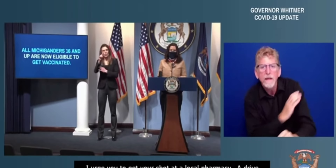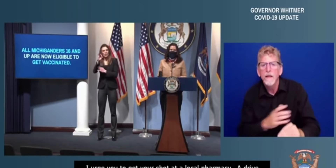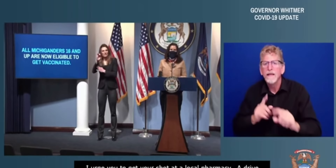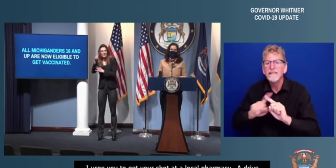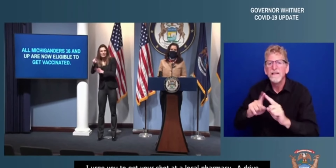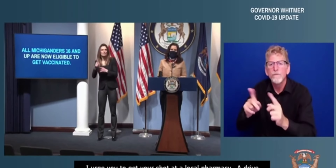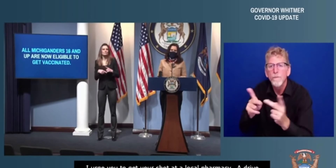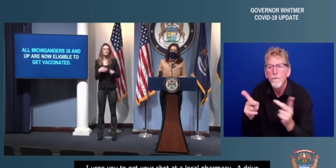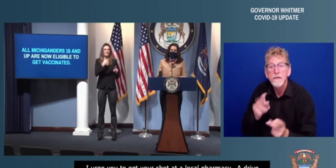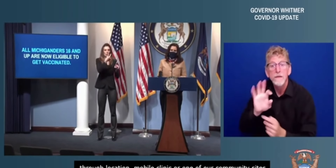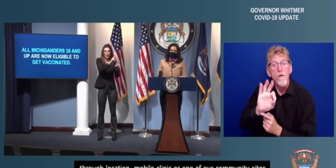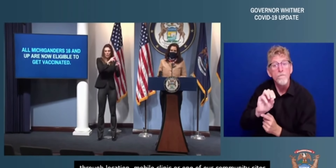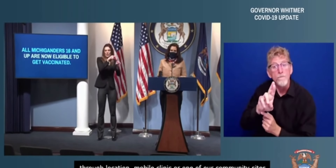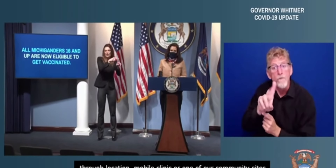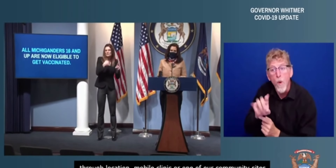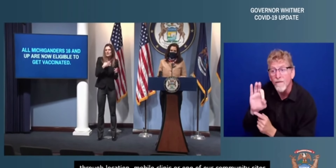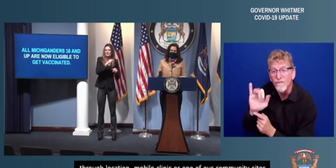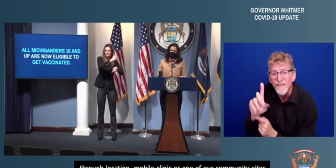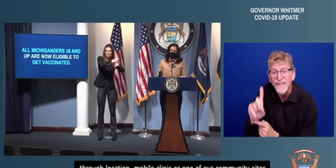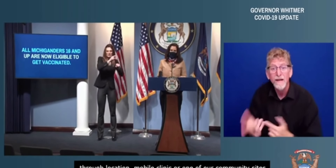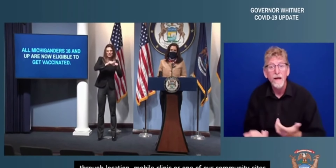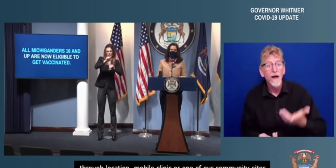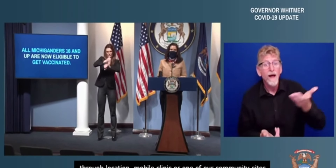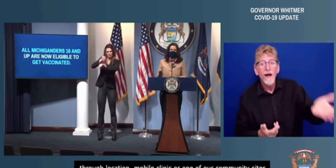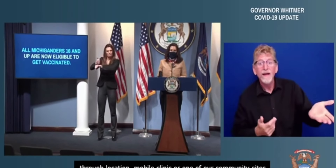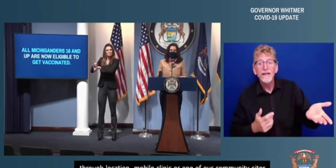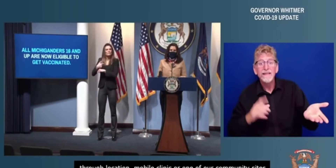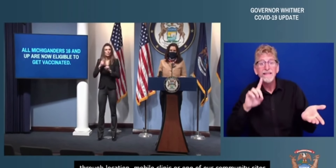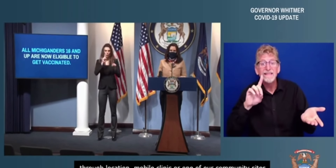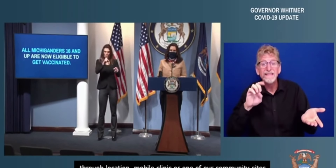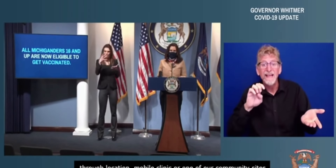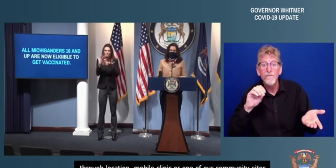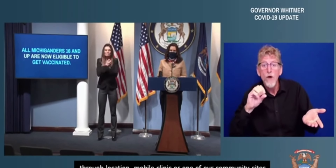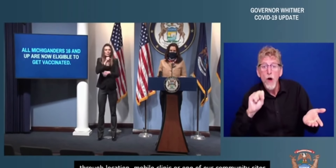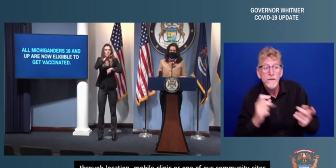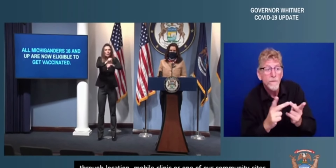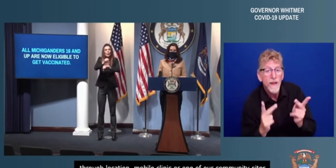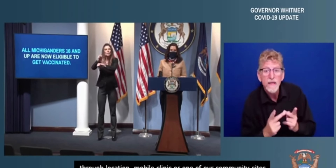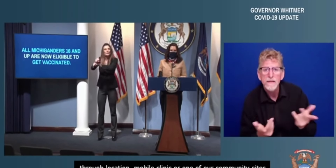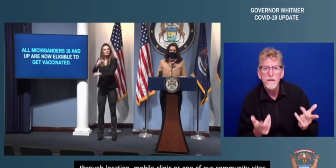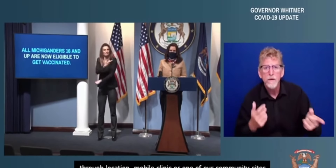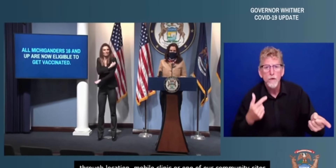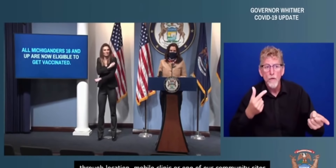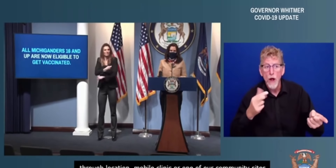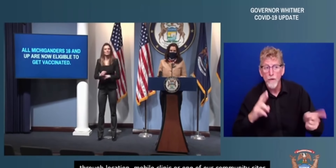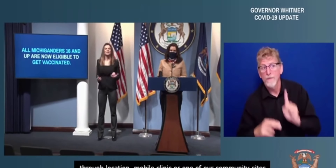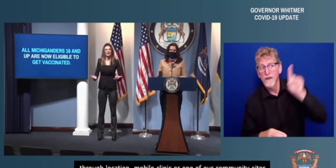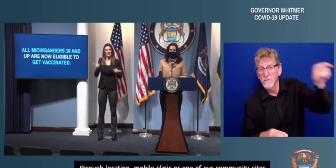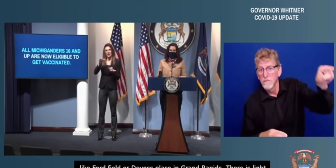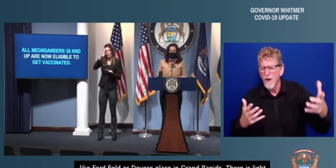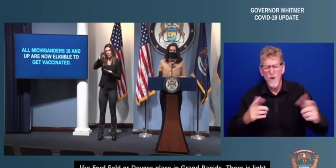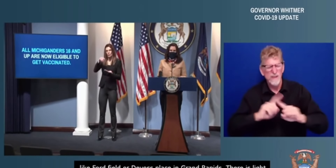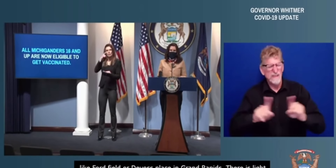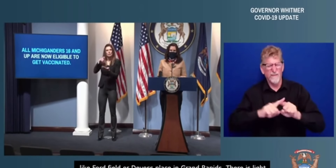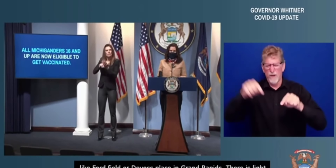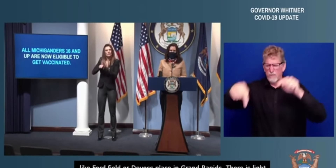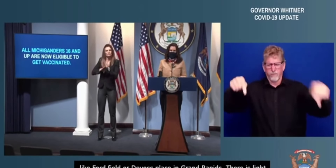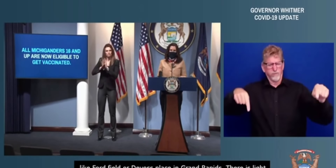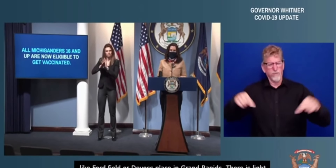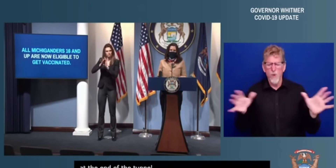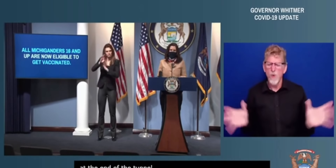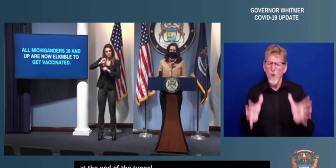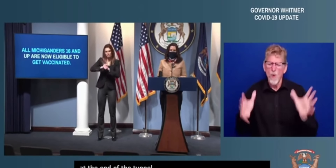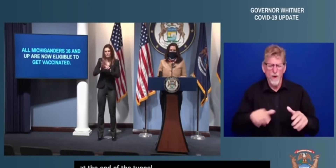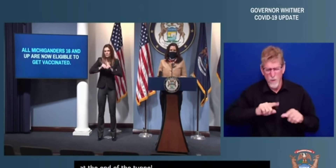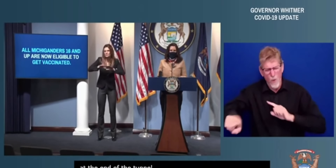Rapids. There is light at the end of this tunnel, but the recent rise in cases is a reminder that we are still in